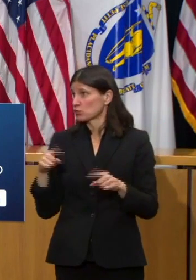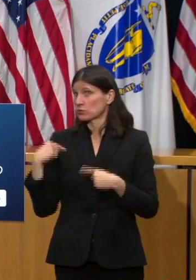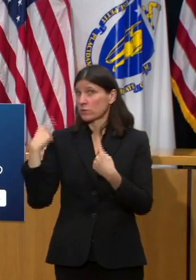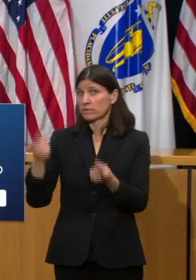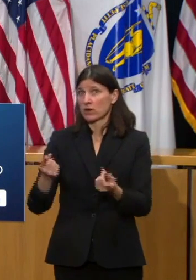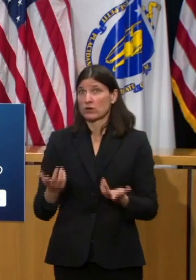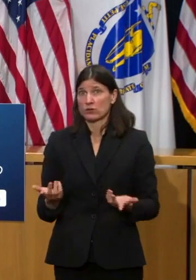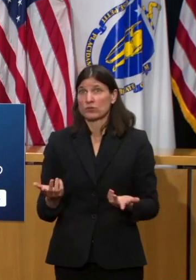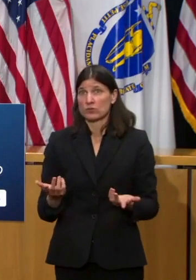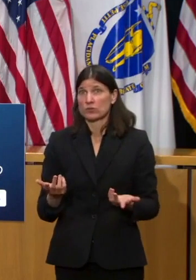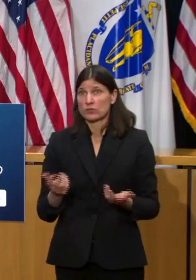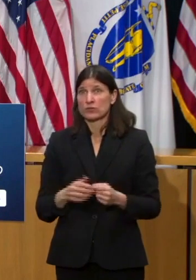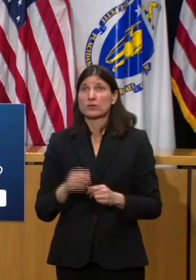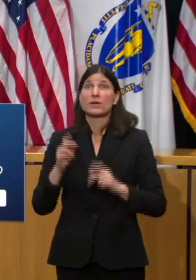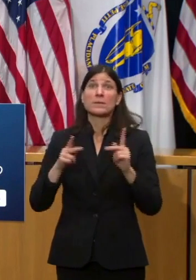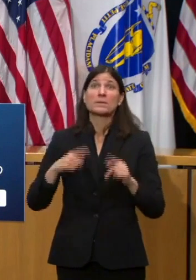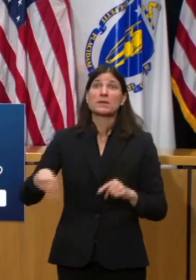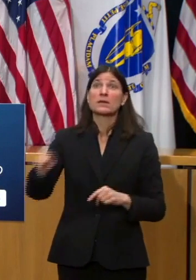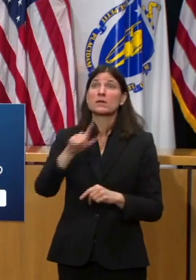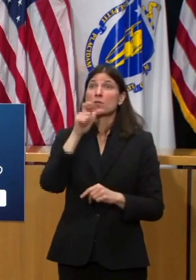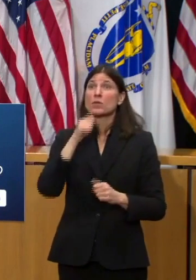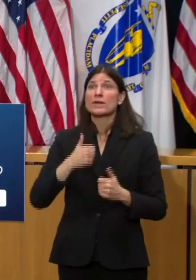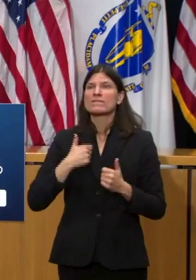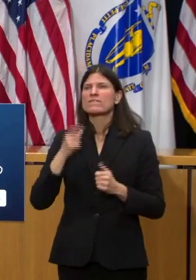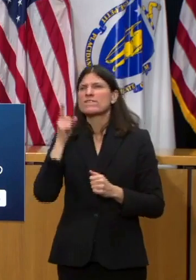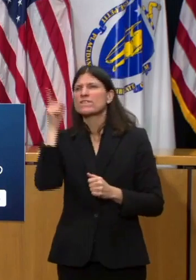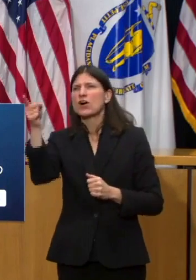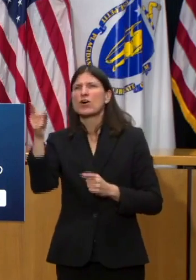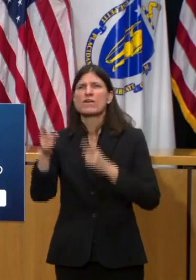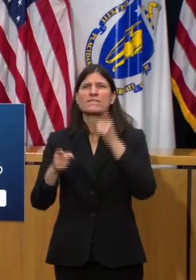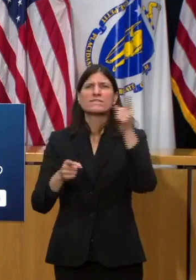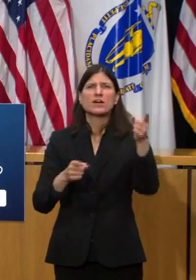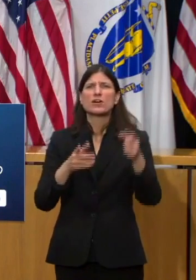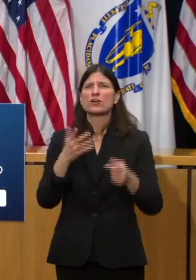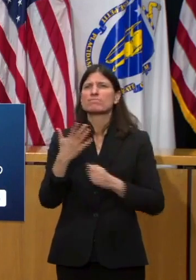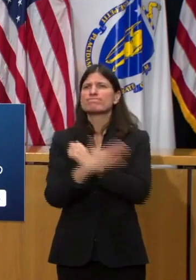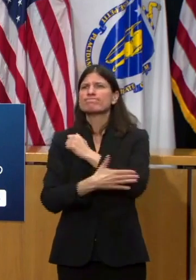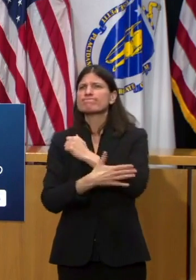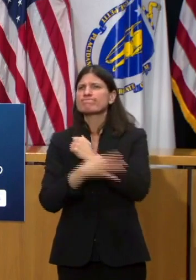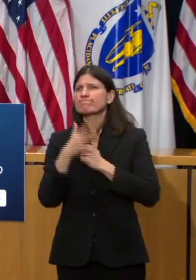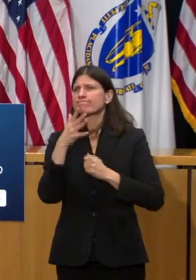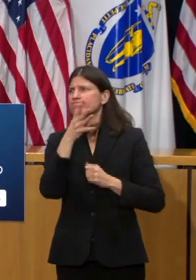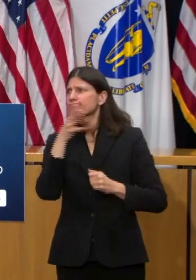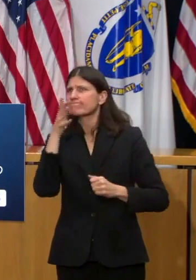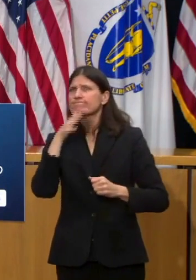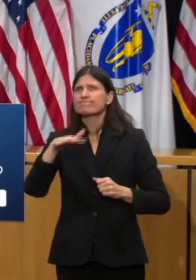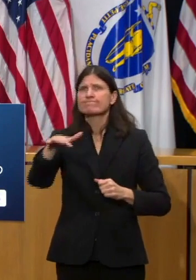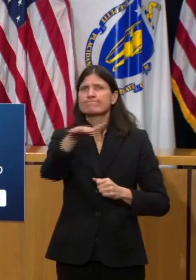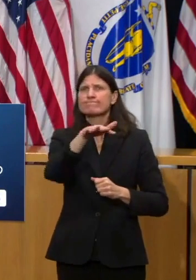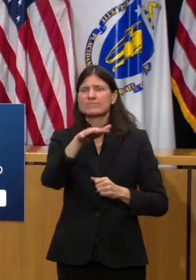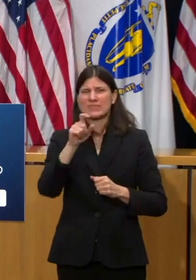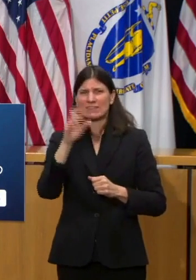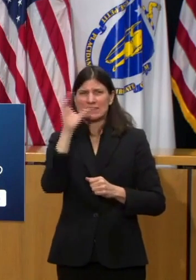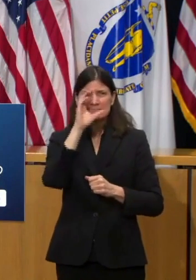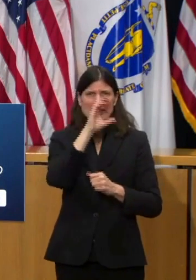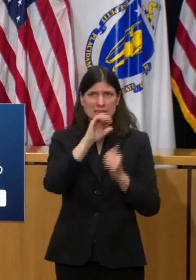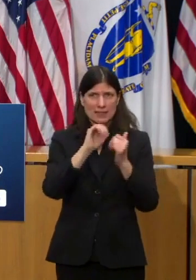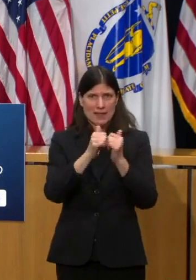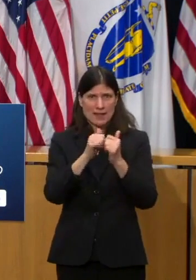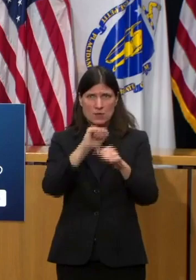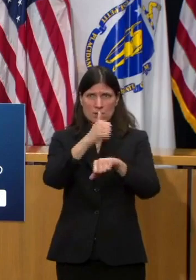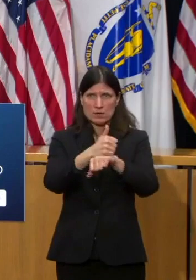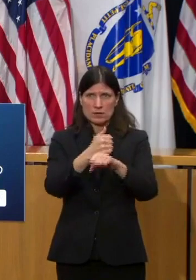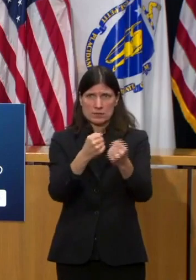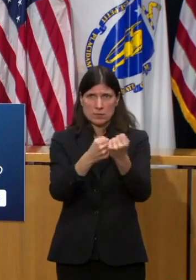or availability there. They work because we can give them a significant amount of supply and they can dish it out in